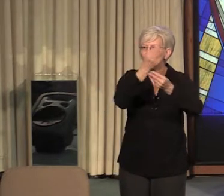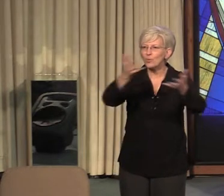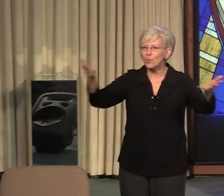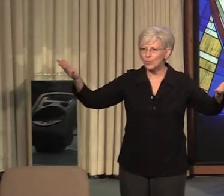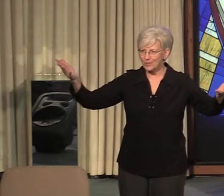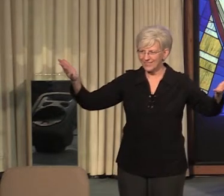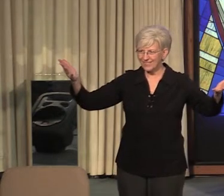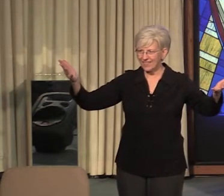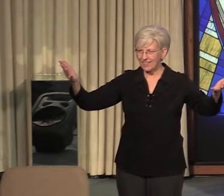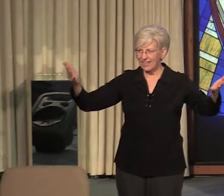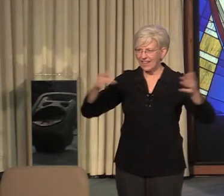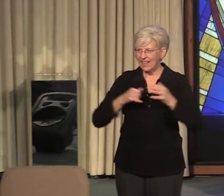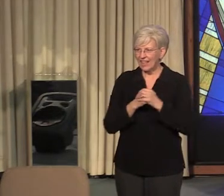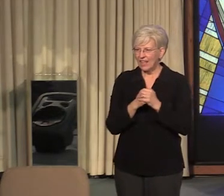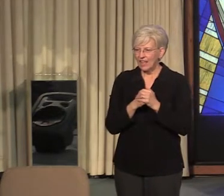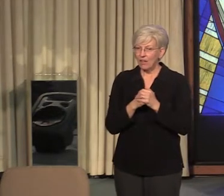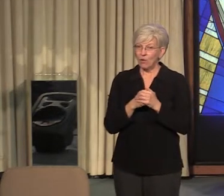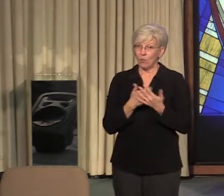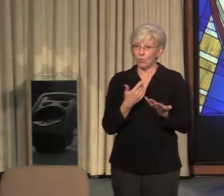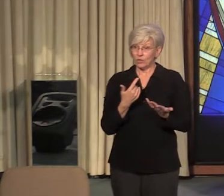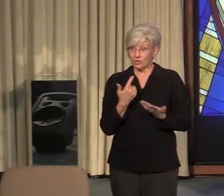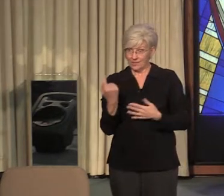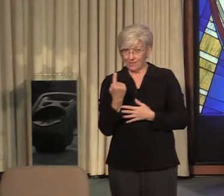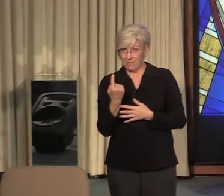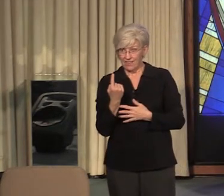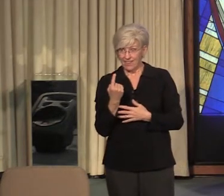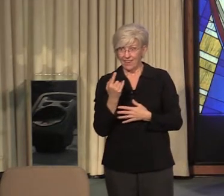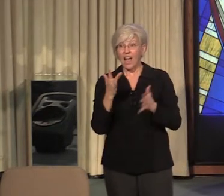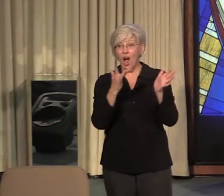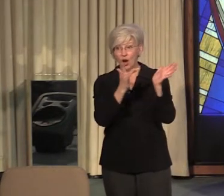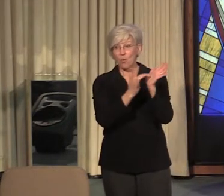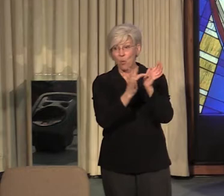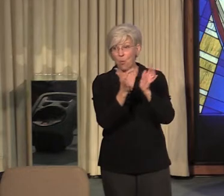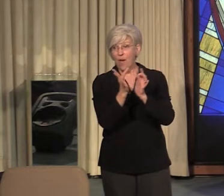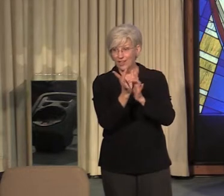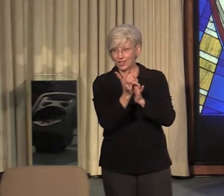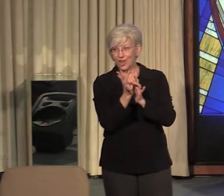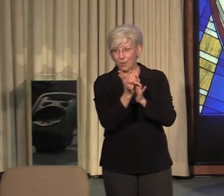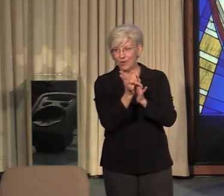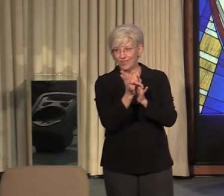know, which is something that our wayshower taught us to do, spread the good news.